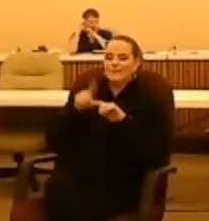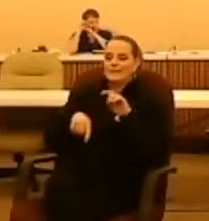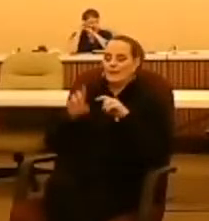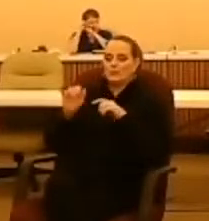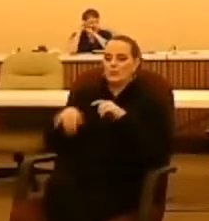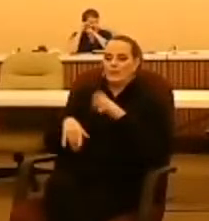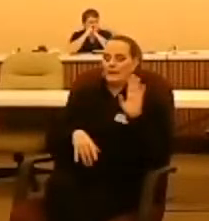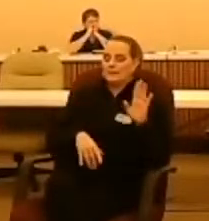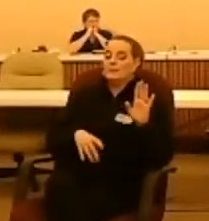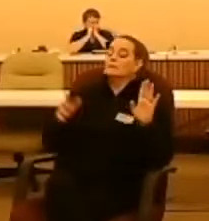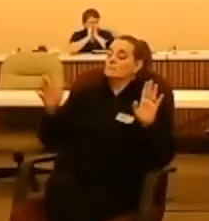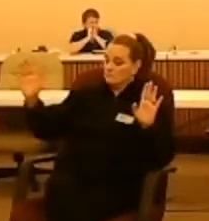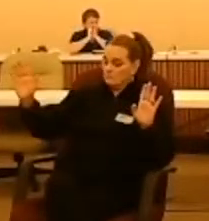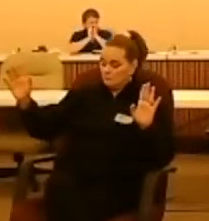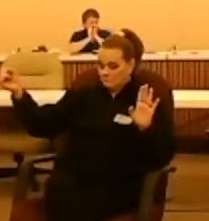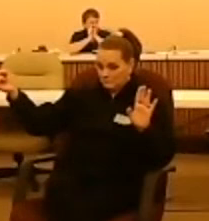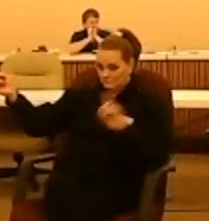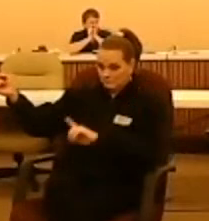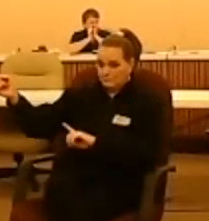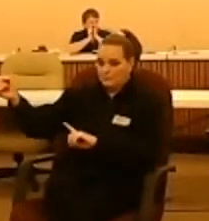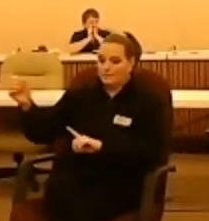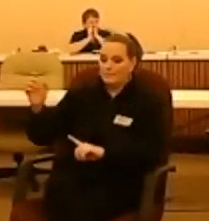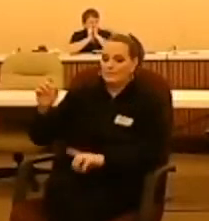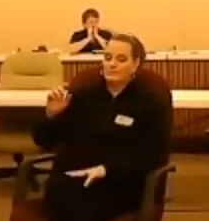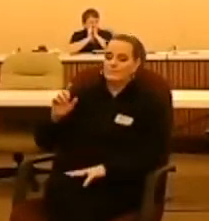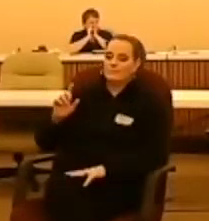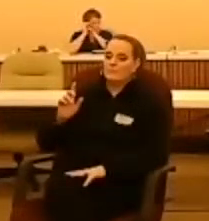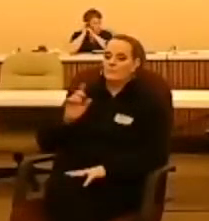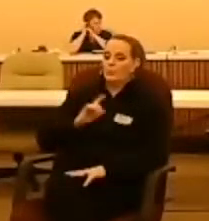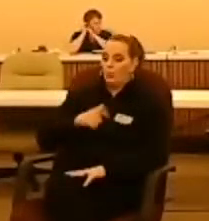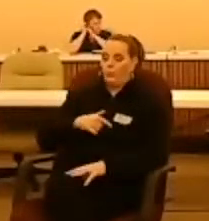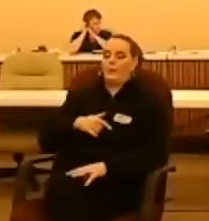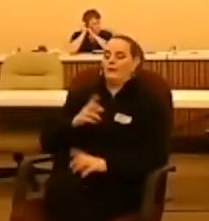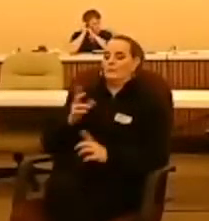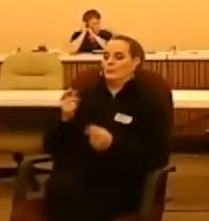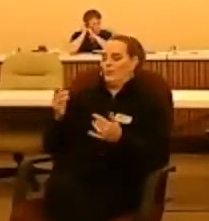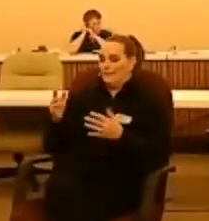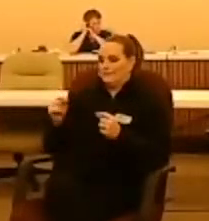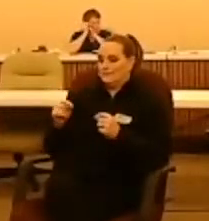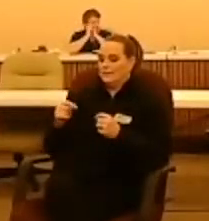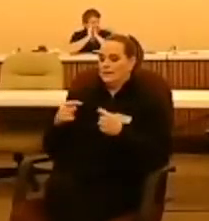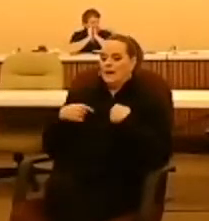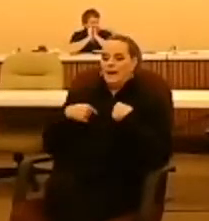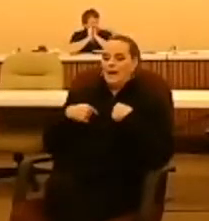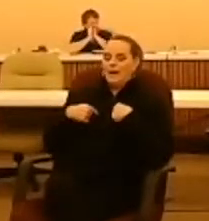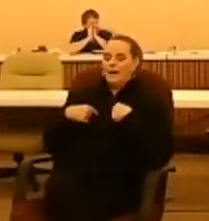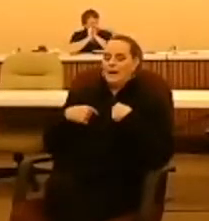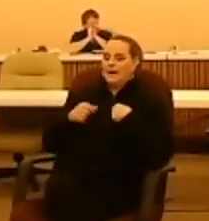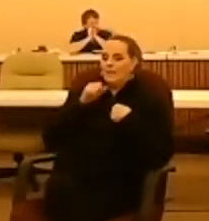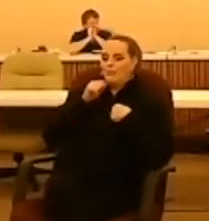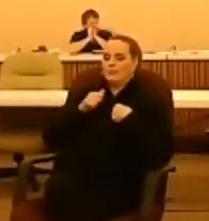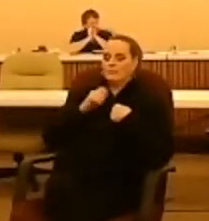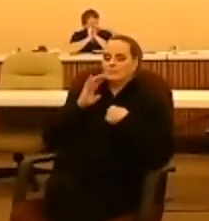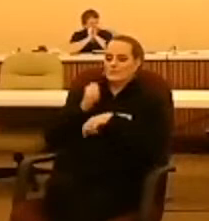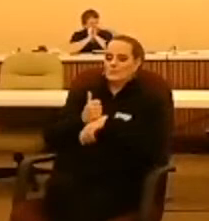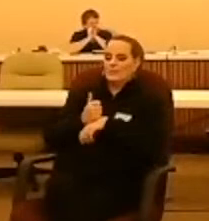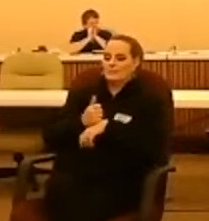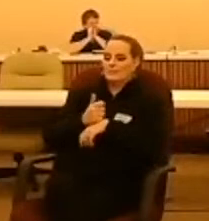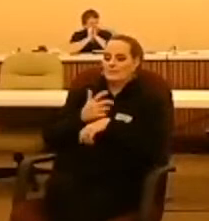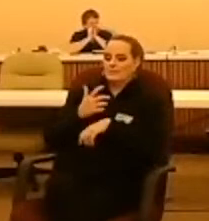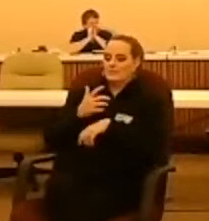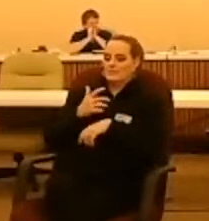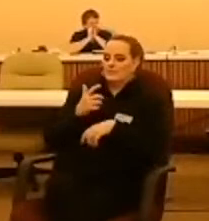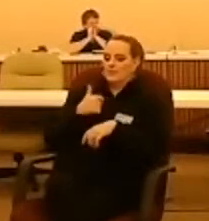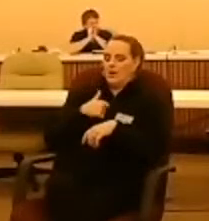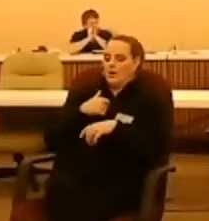understand. That being said, Okay. we're doing it. And so I wouldn't recommend setting up basically a whole